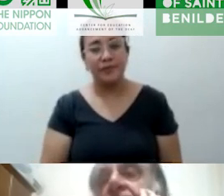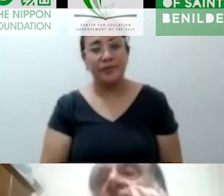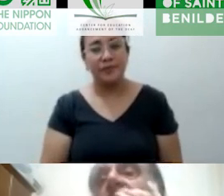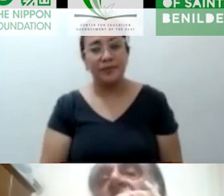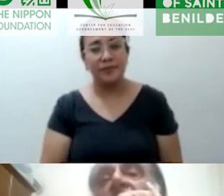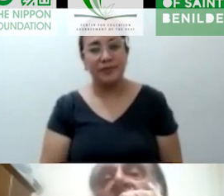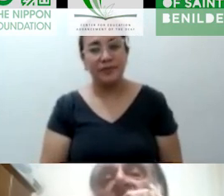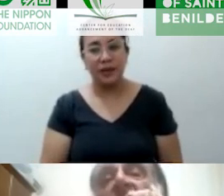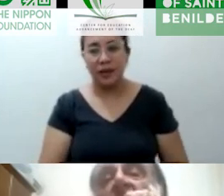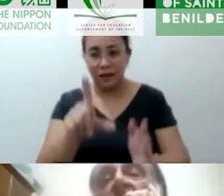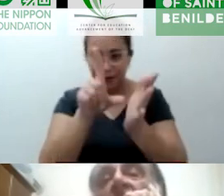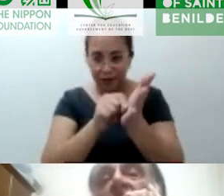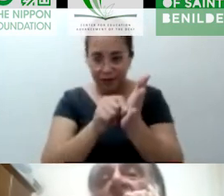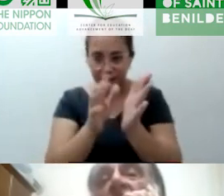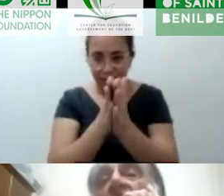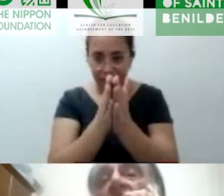about printing books.